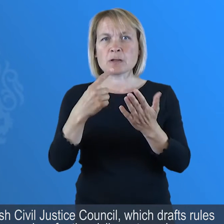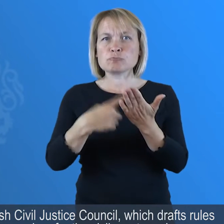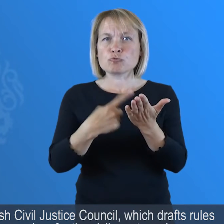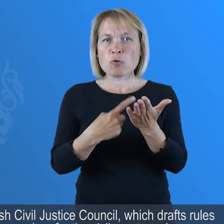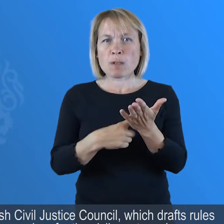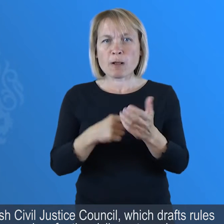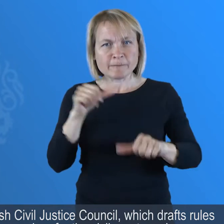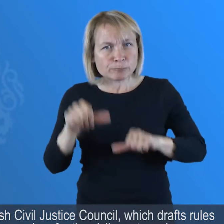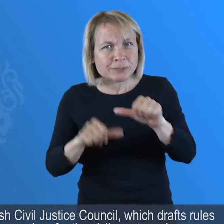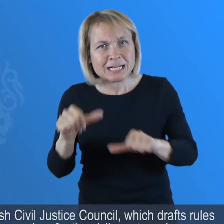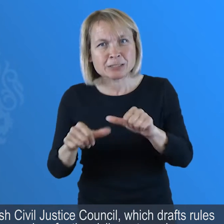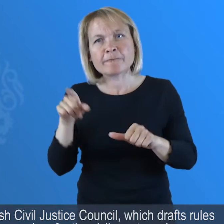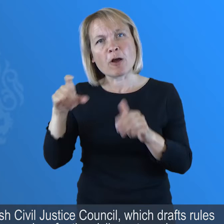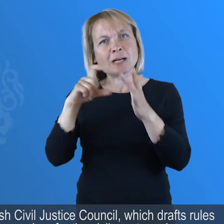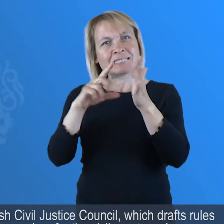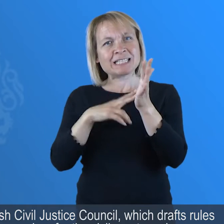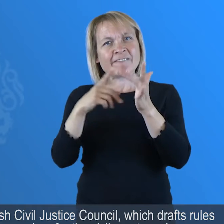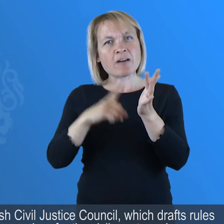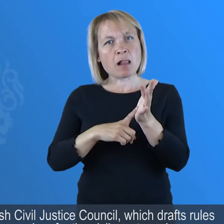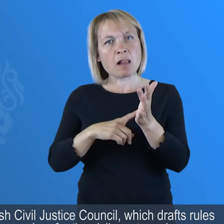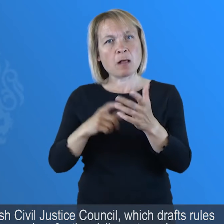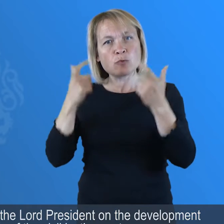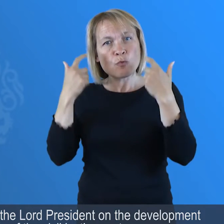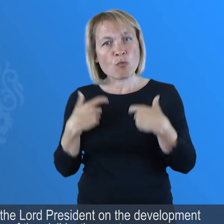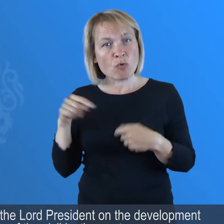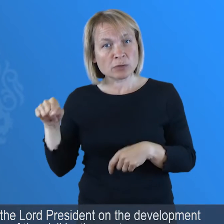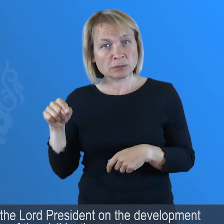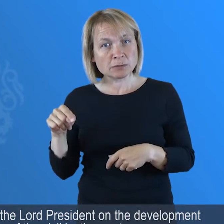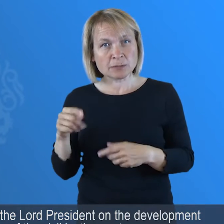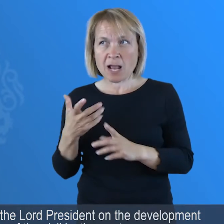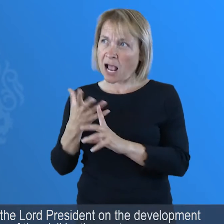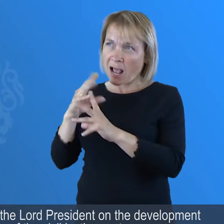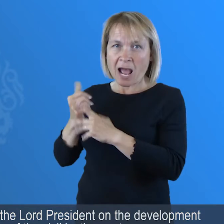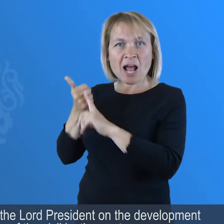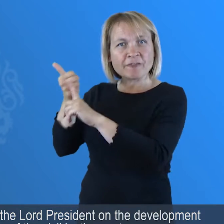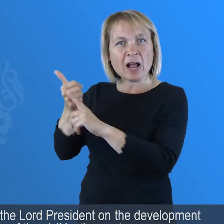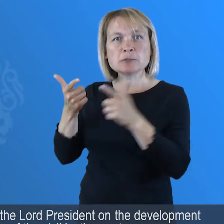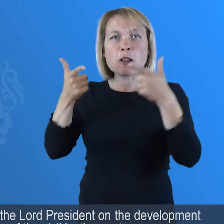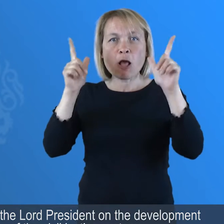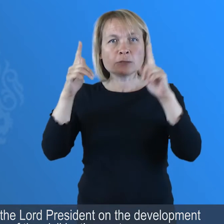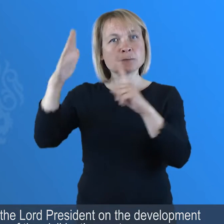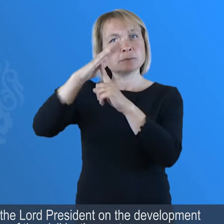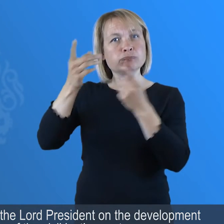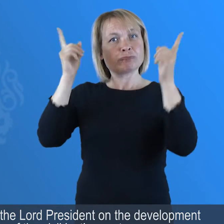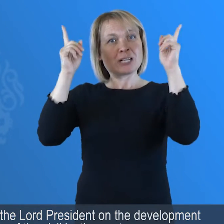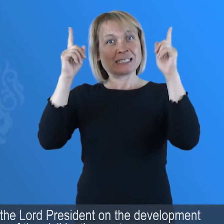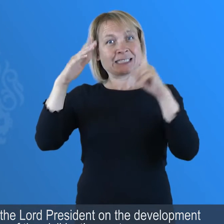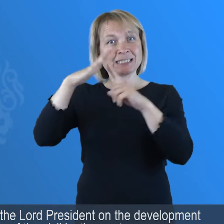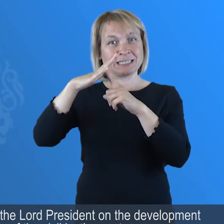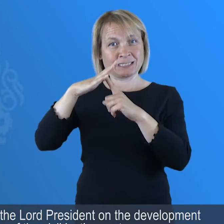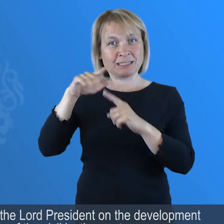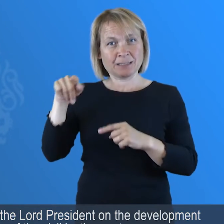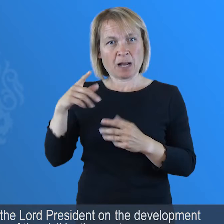Council, which drafts rules of procedure for the civil courts and advises the Lord President on the development of the civil justice